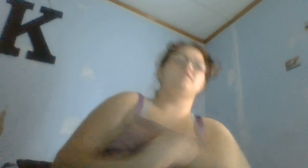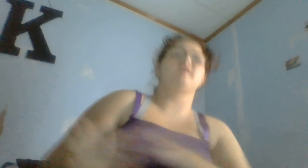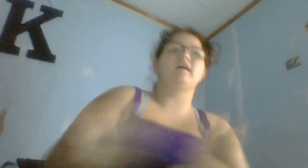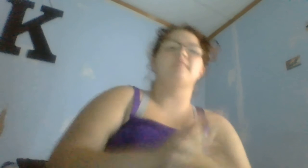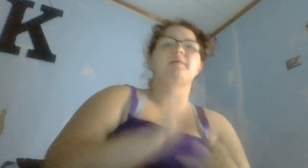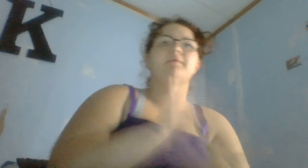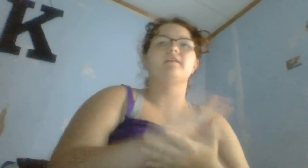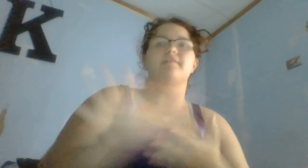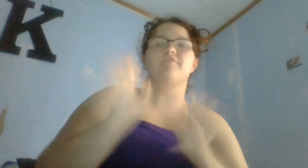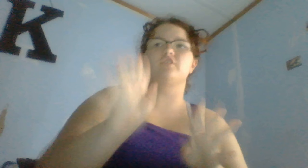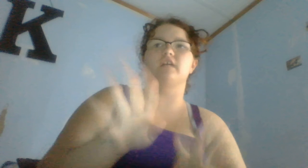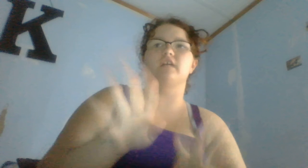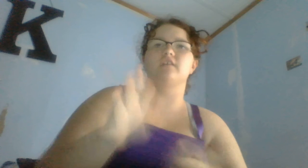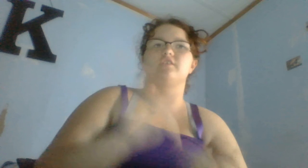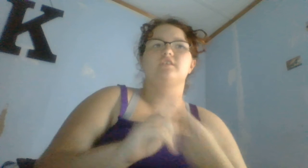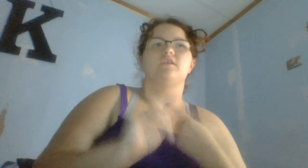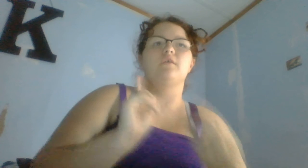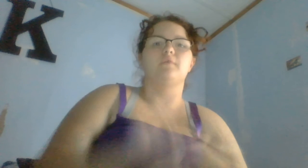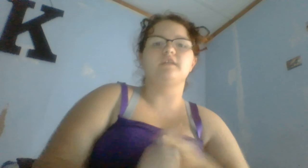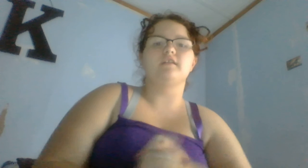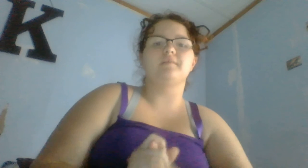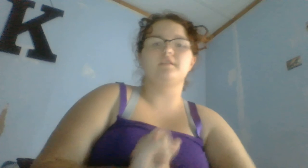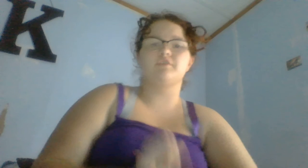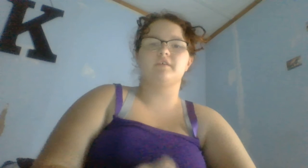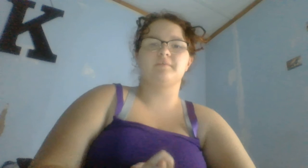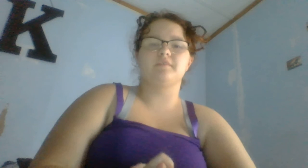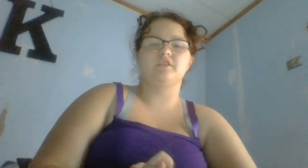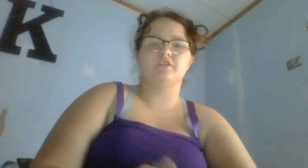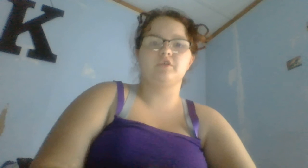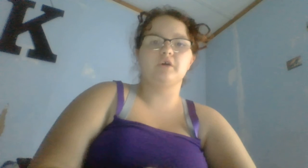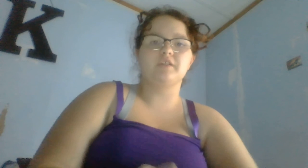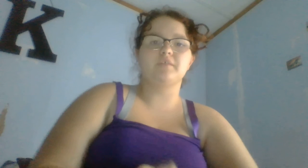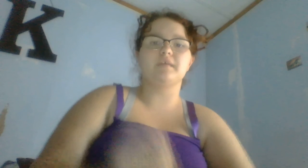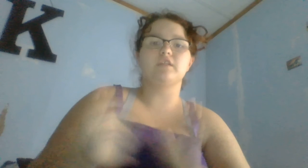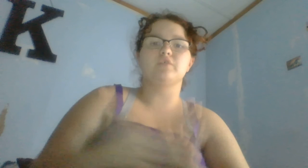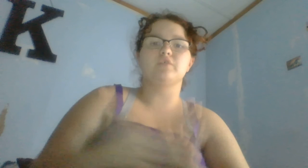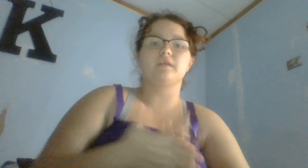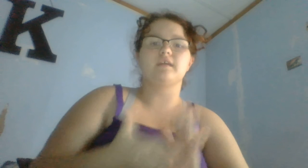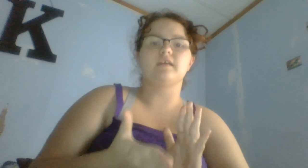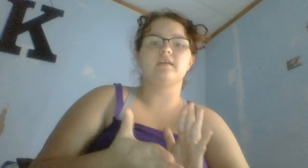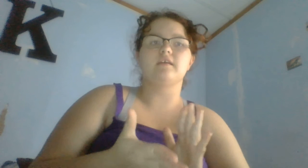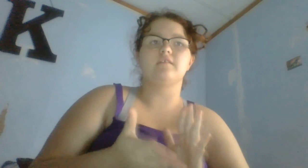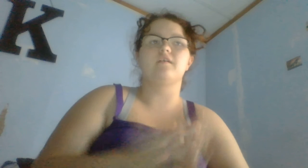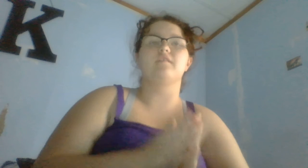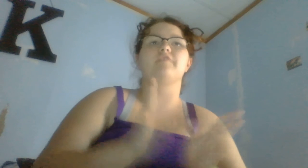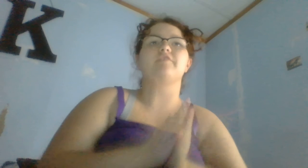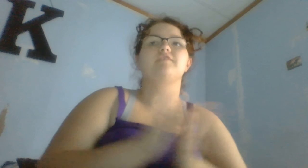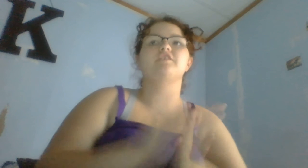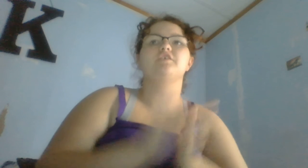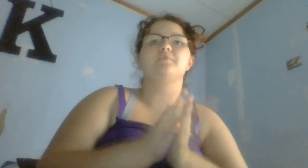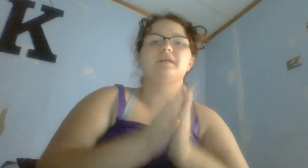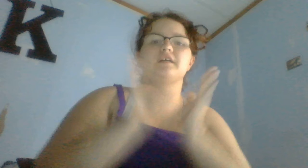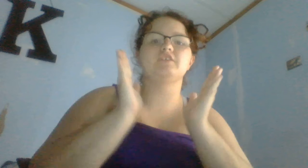yeah maybe like four challenges one of them is going going to be the 20 no the 52 week